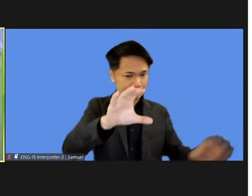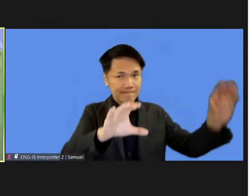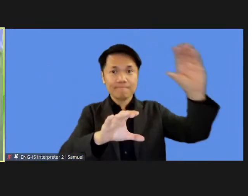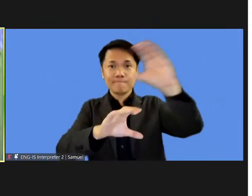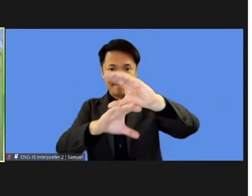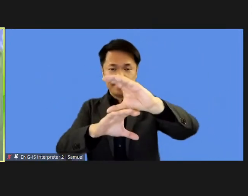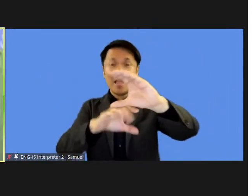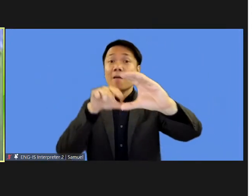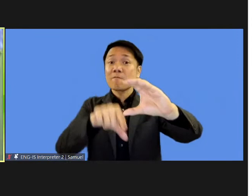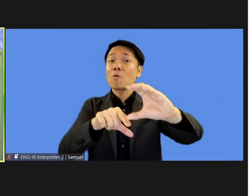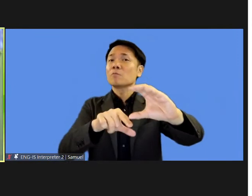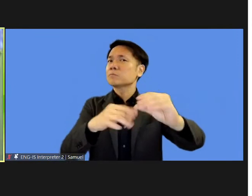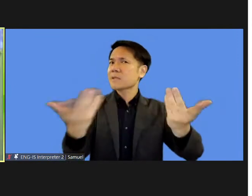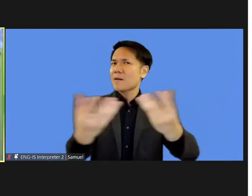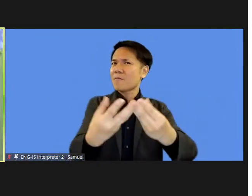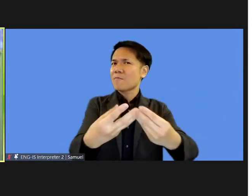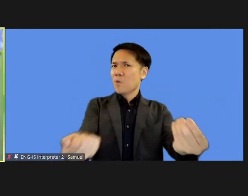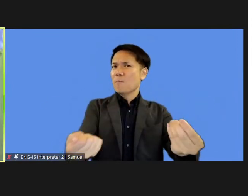Africa's energy